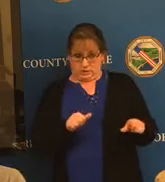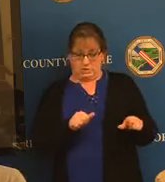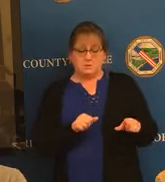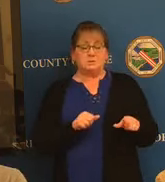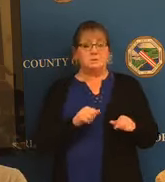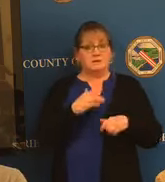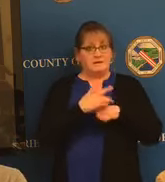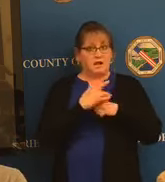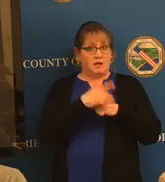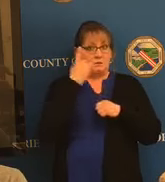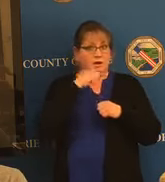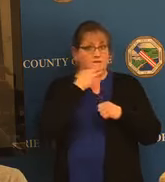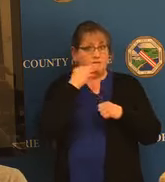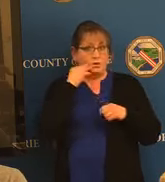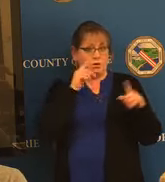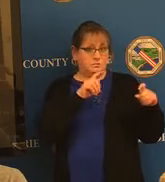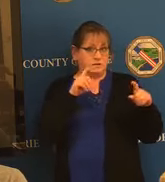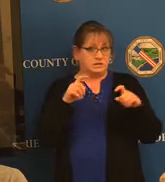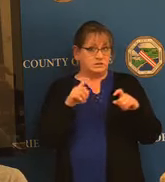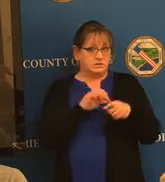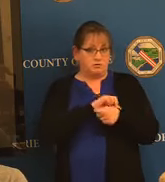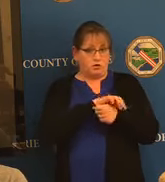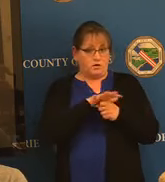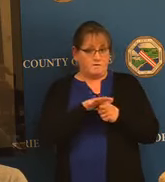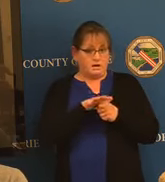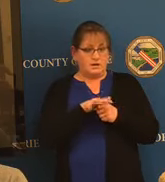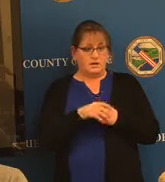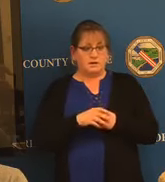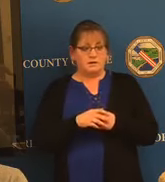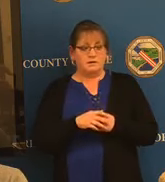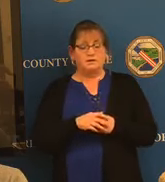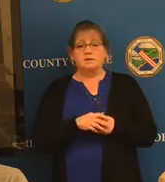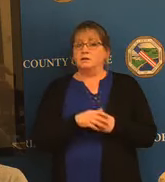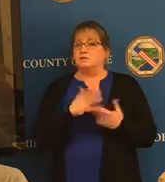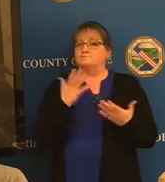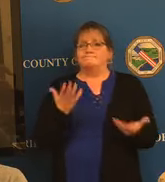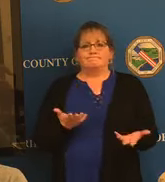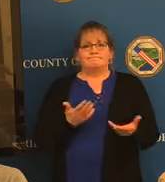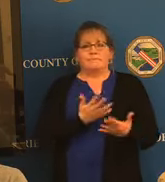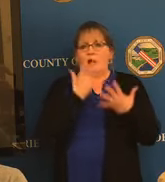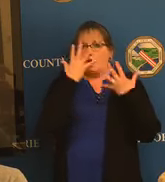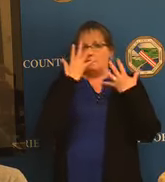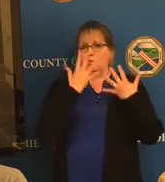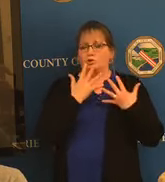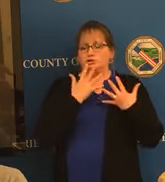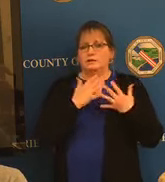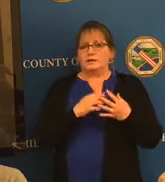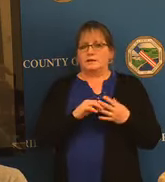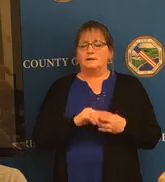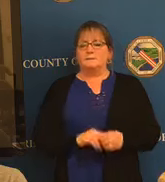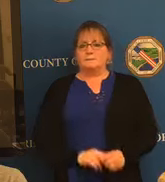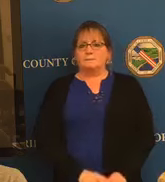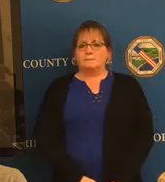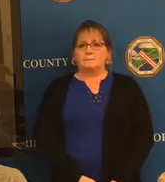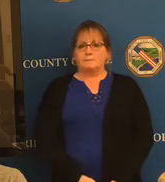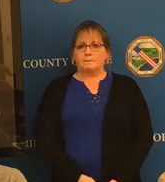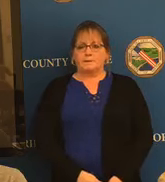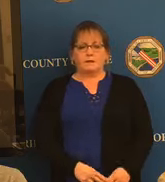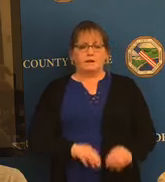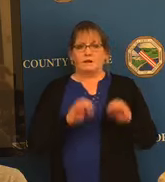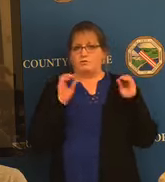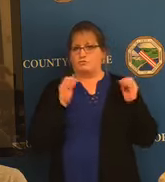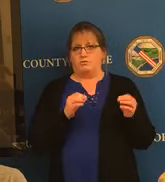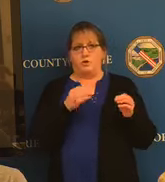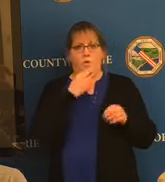about availability of home testing for COVID-19? Unfortunately, there is no